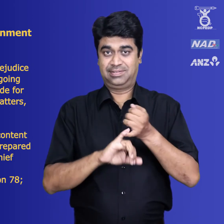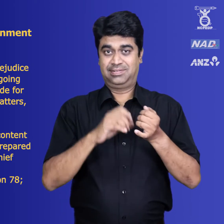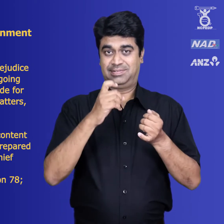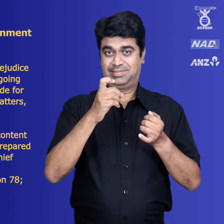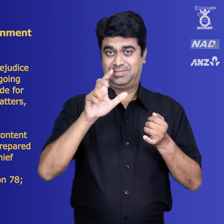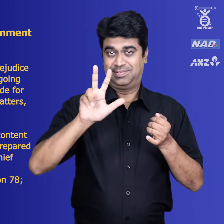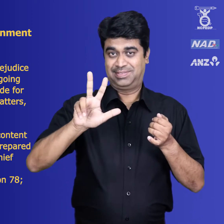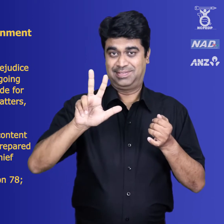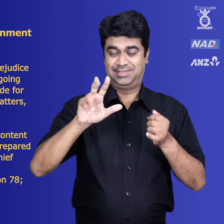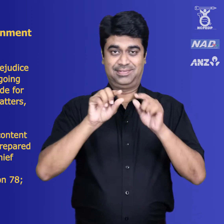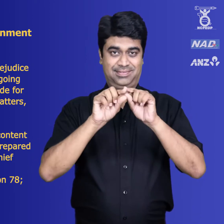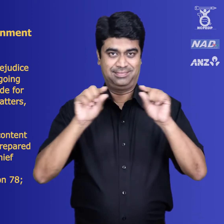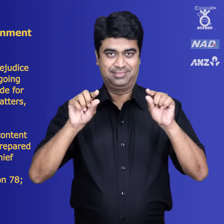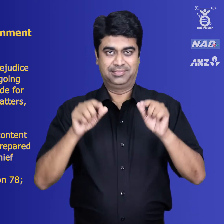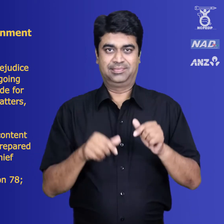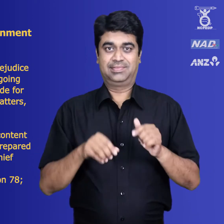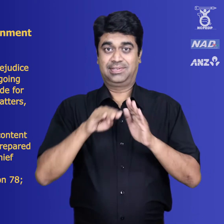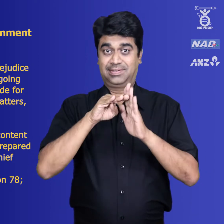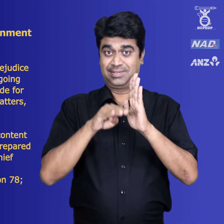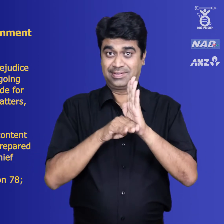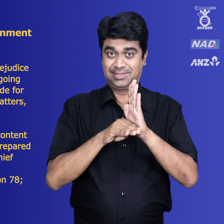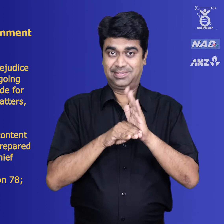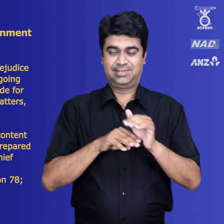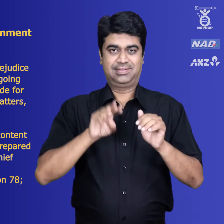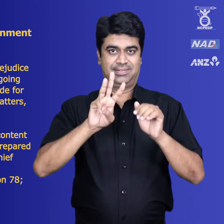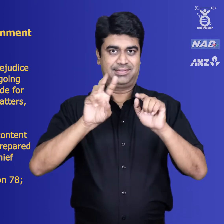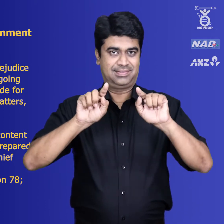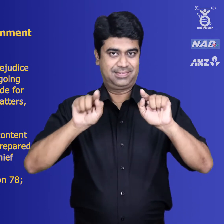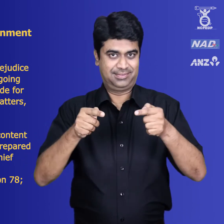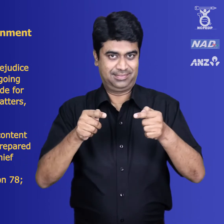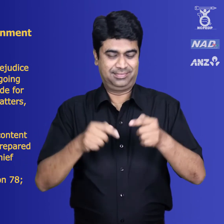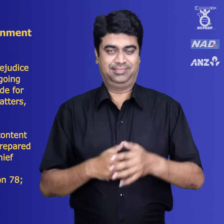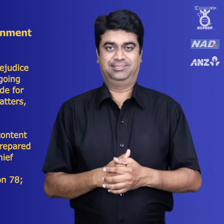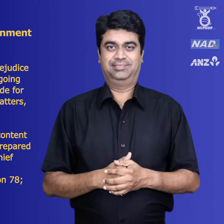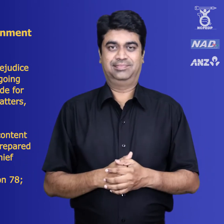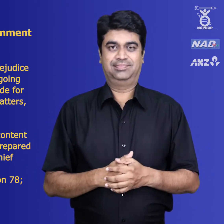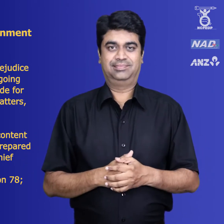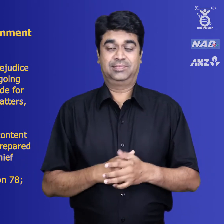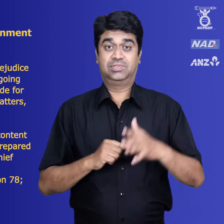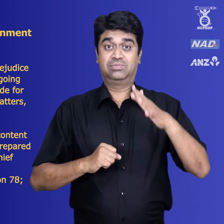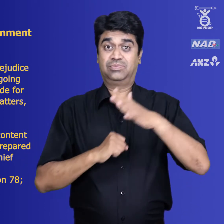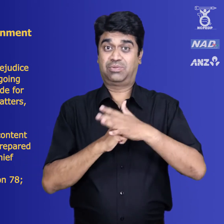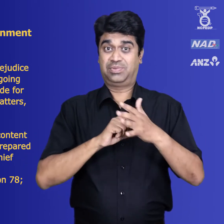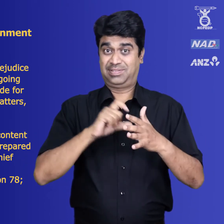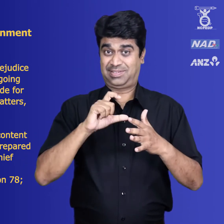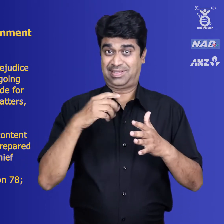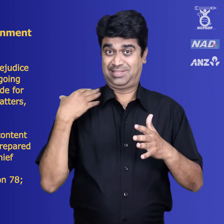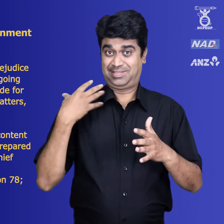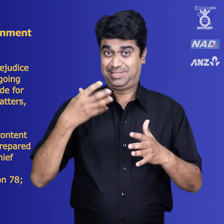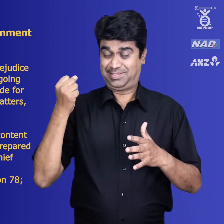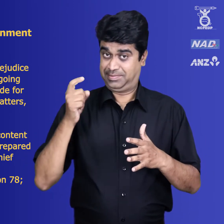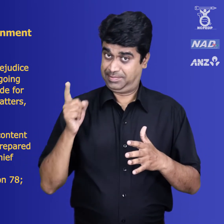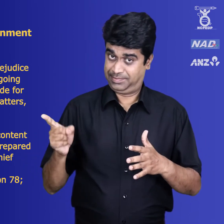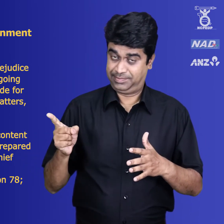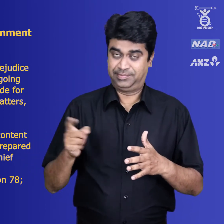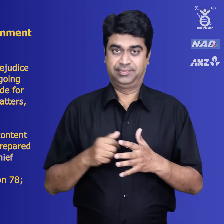The form, manner and content of annual report to be prepared and submitted by the Chief